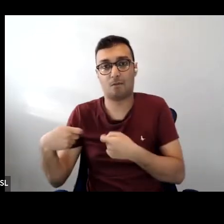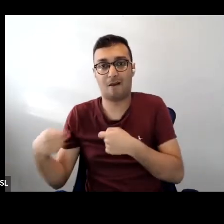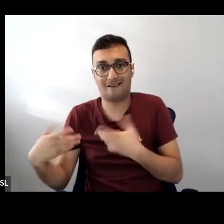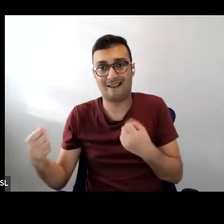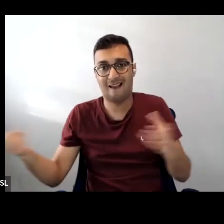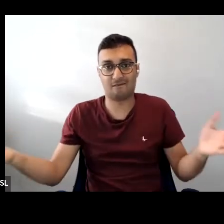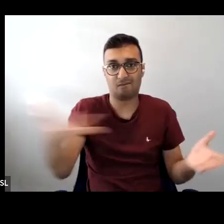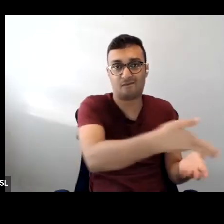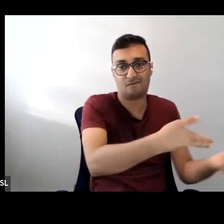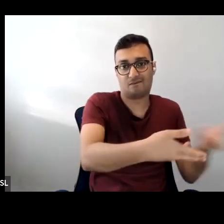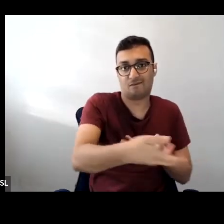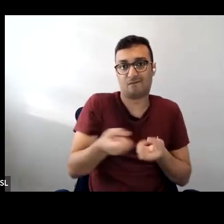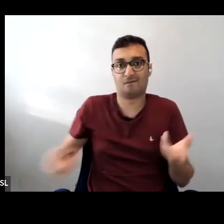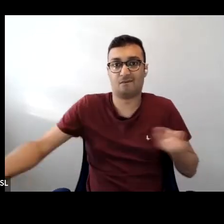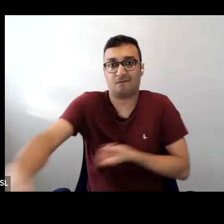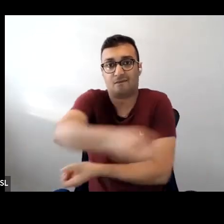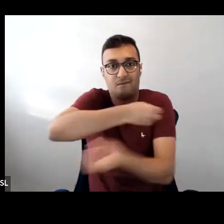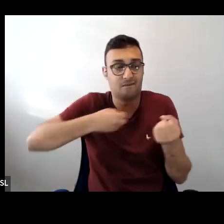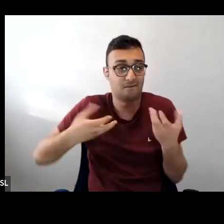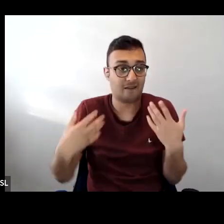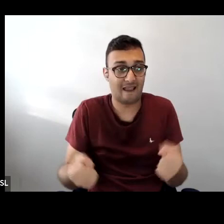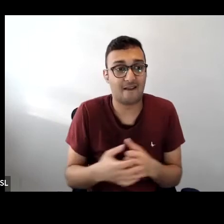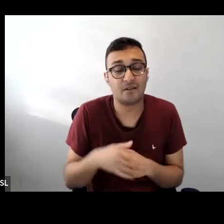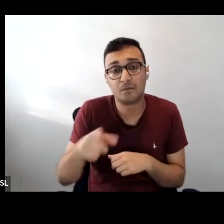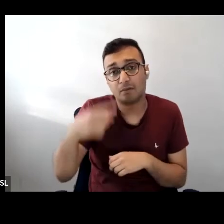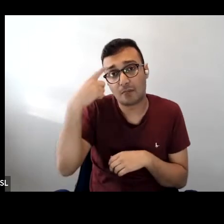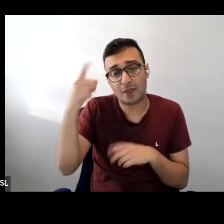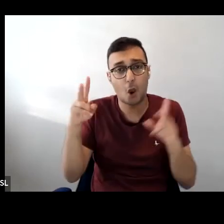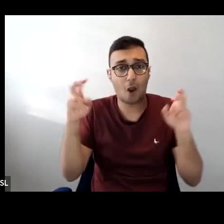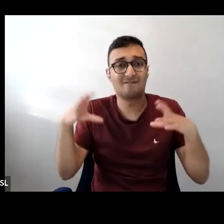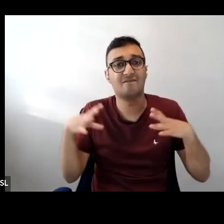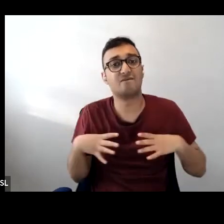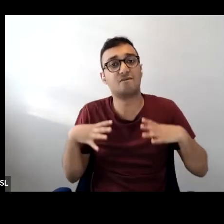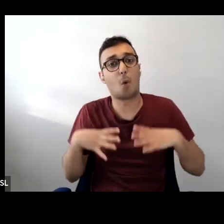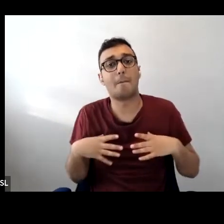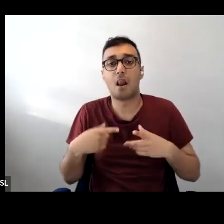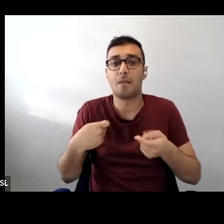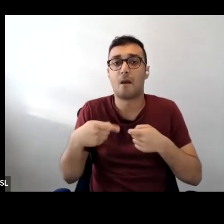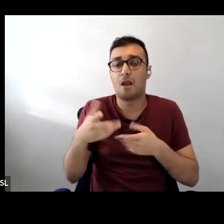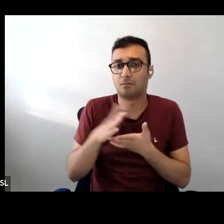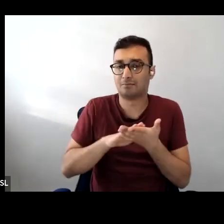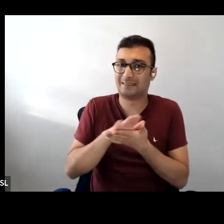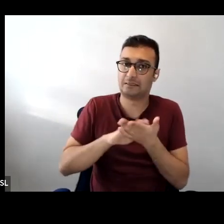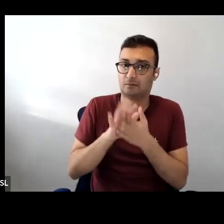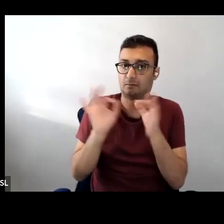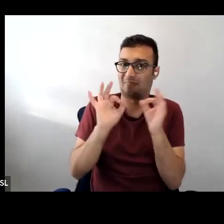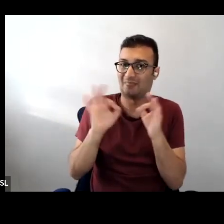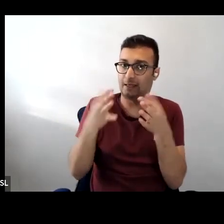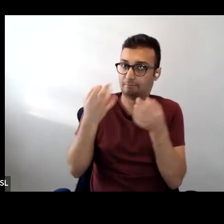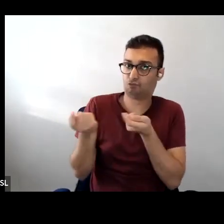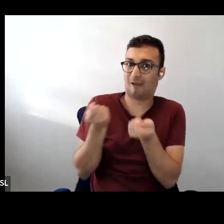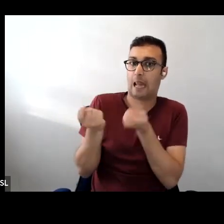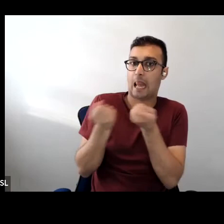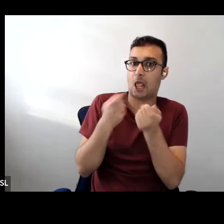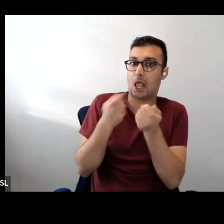this, thinking about informal markets as largely unregulated AT providers, I think our normal instinct would be to see informal markets